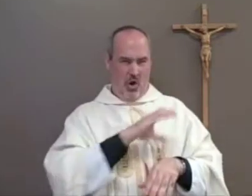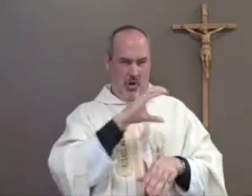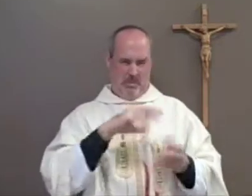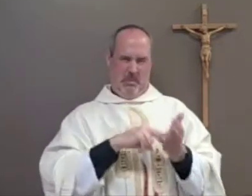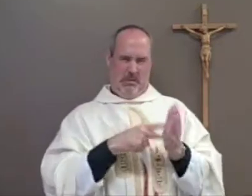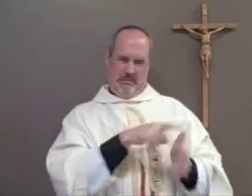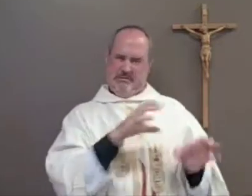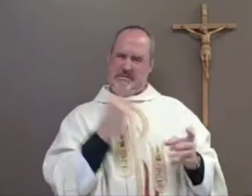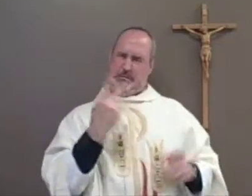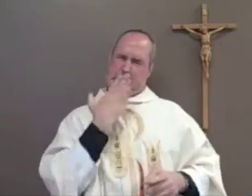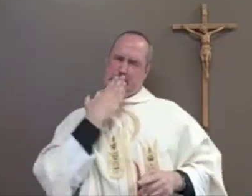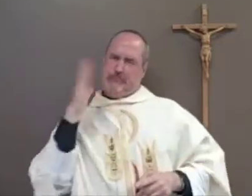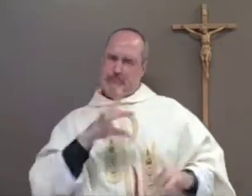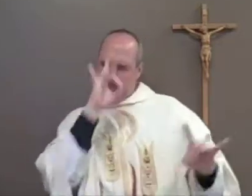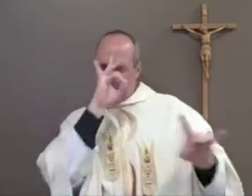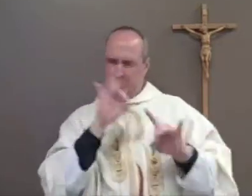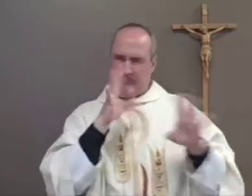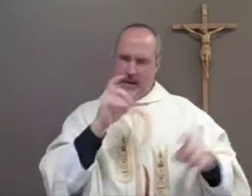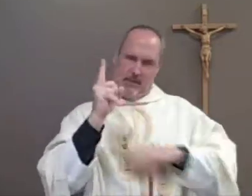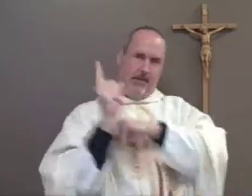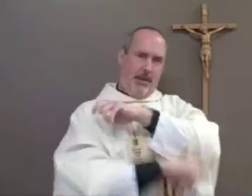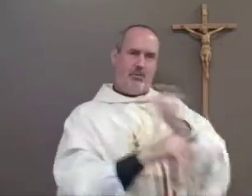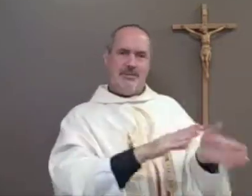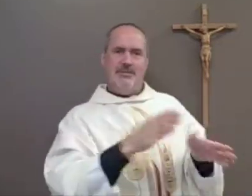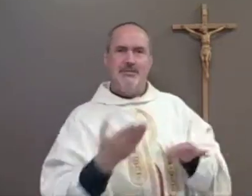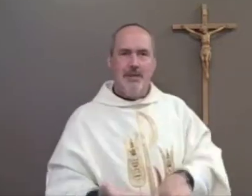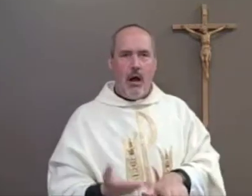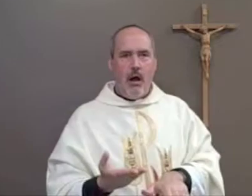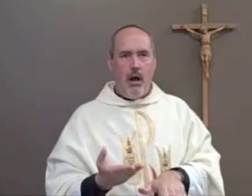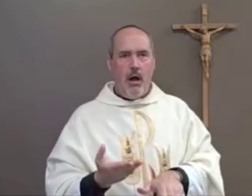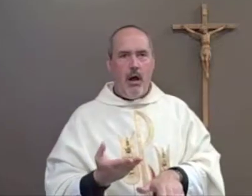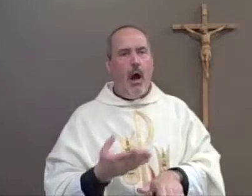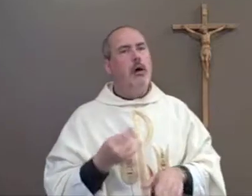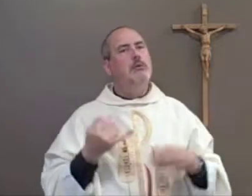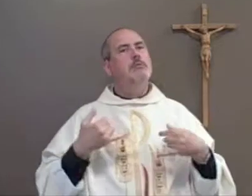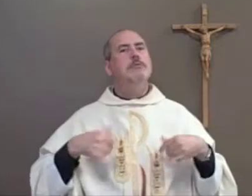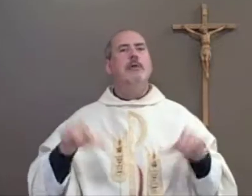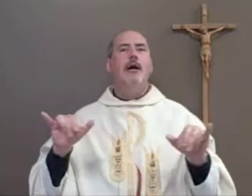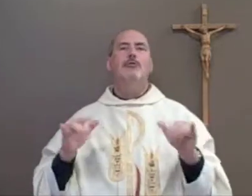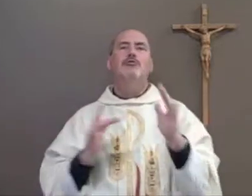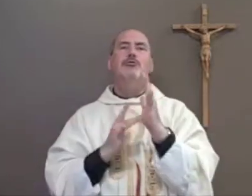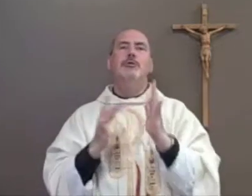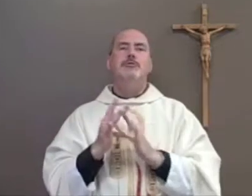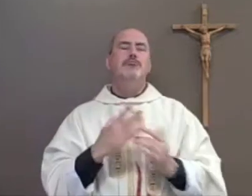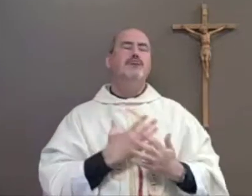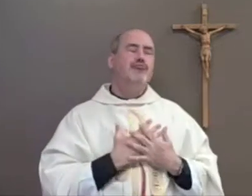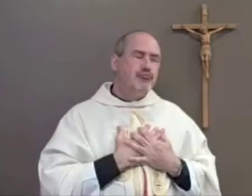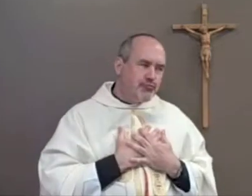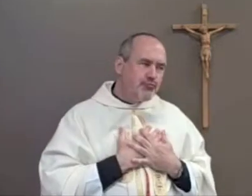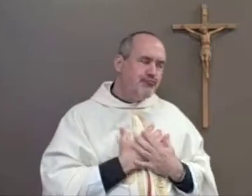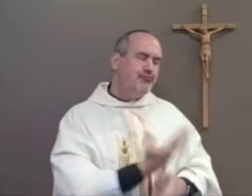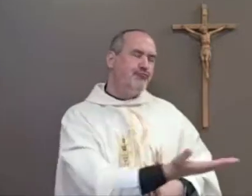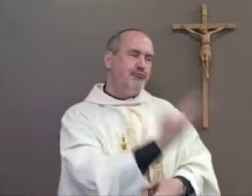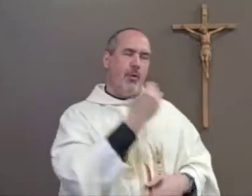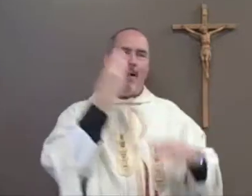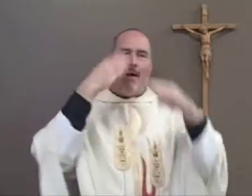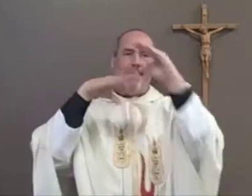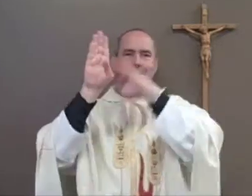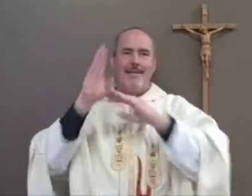the cross, meaning he must have done something bad for which he was punished. Yet still, Jesus took him into